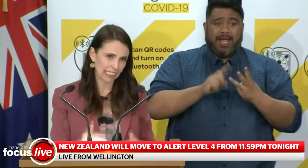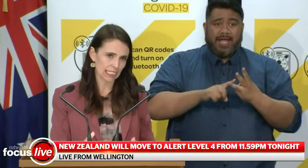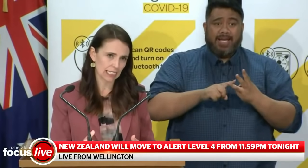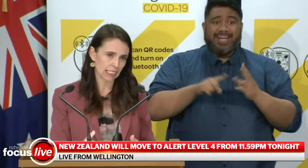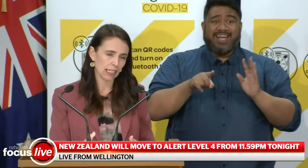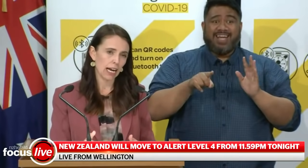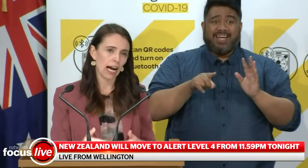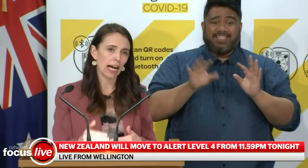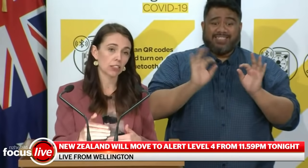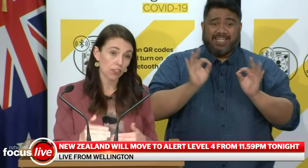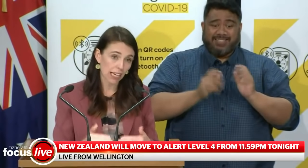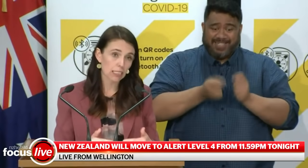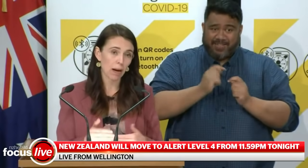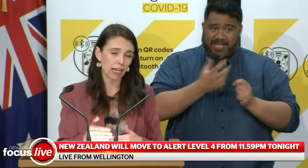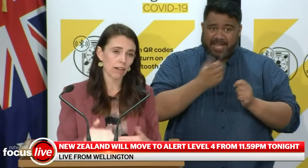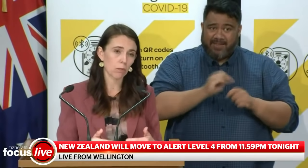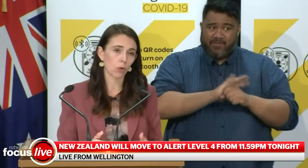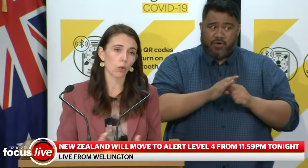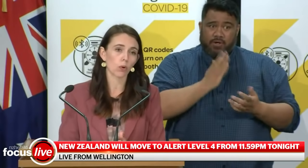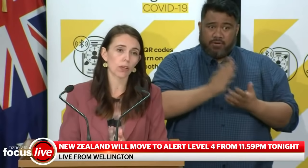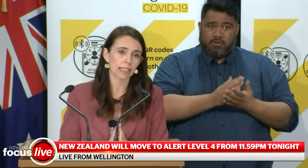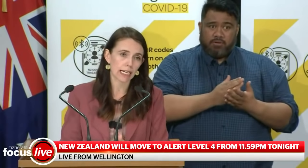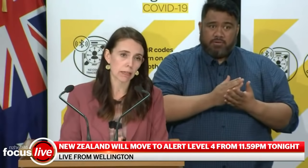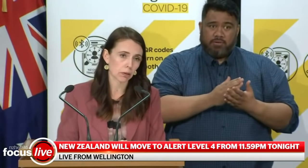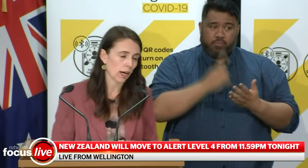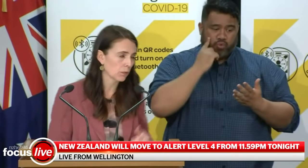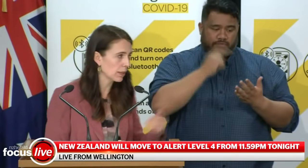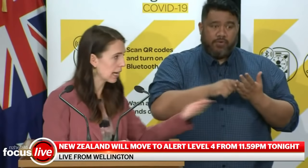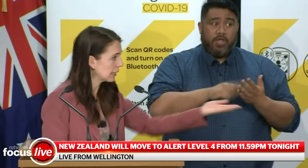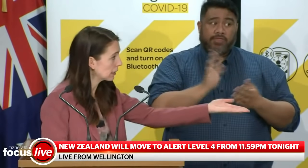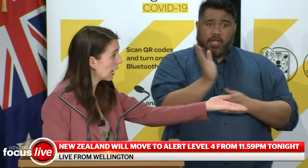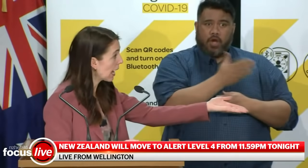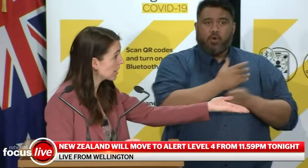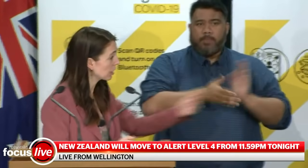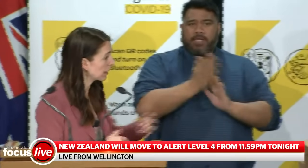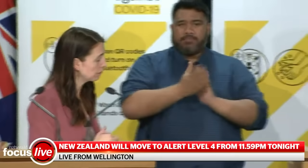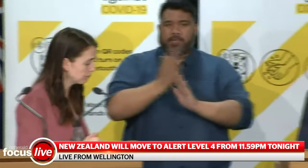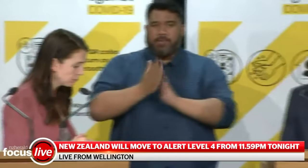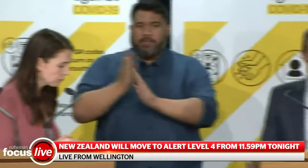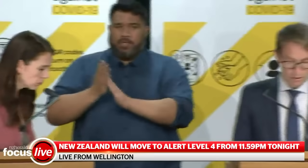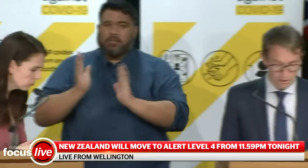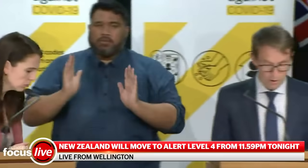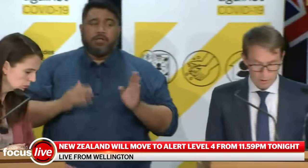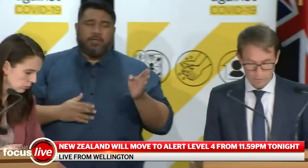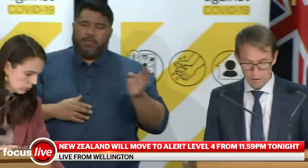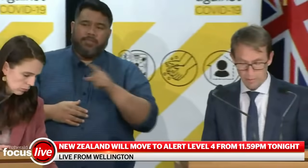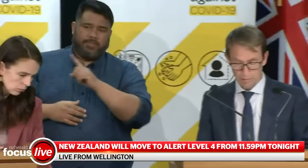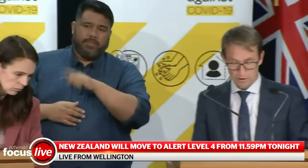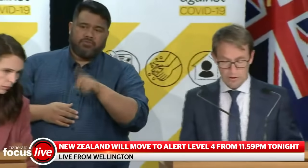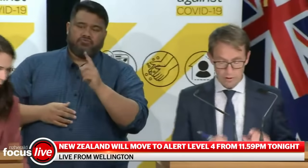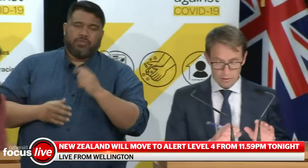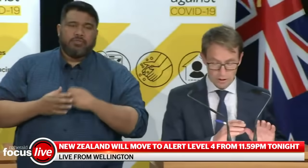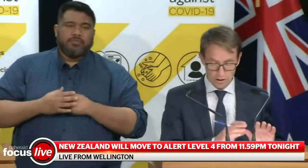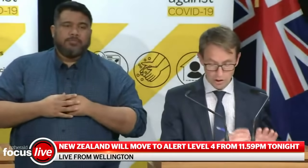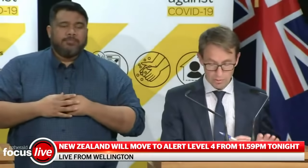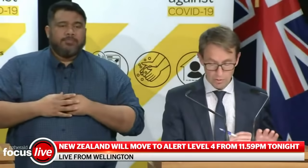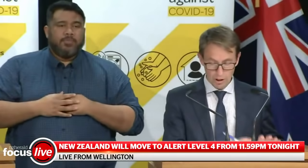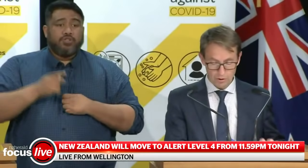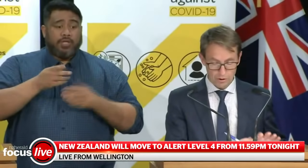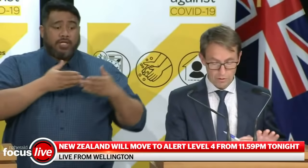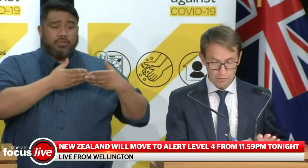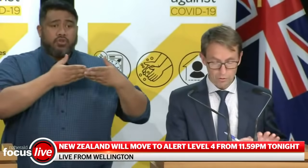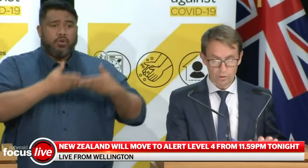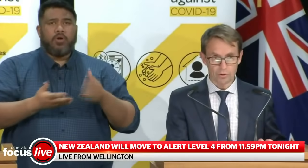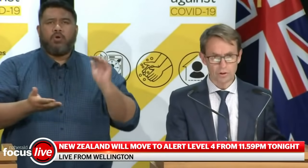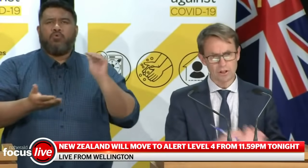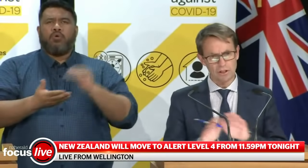negative tests. And so that is part of our border order, and they complied with that. Ashley. Yes, that's correct, Prime Minister. So that ship arrived